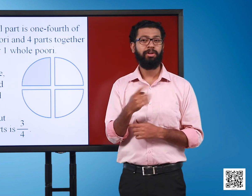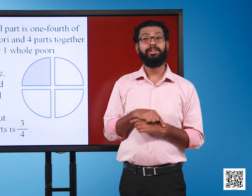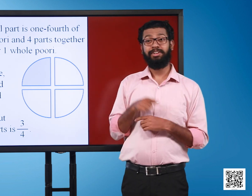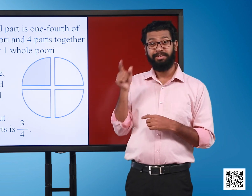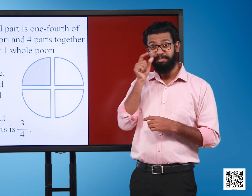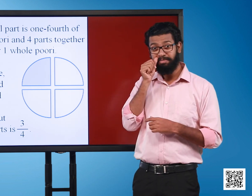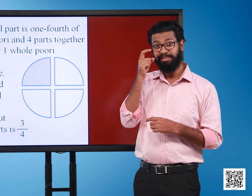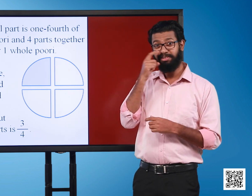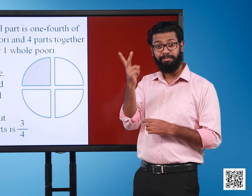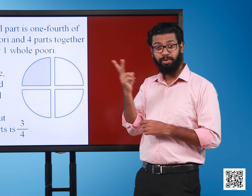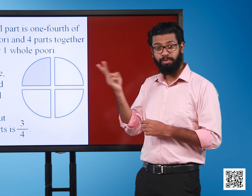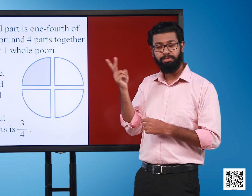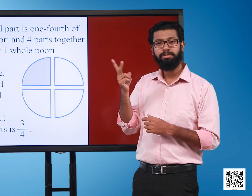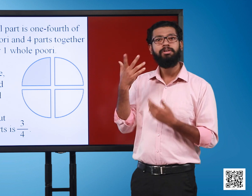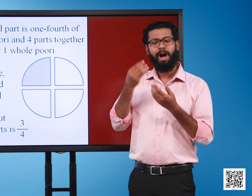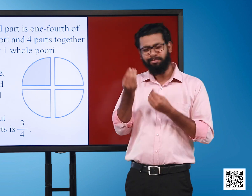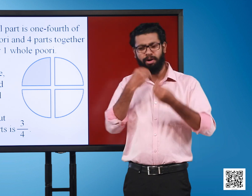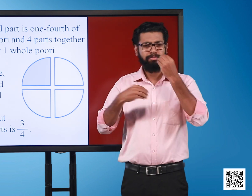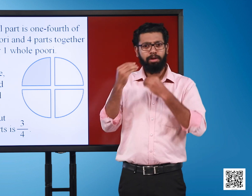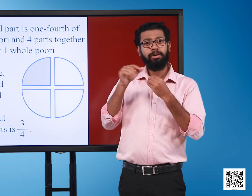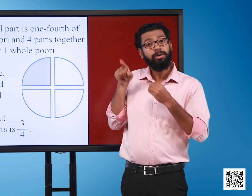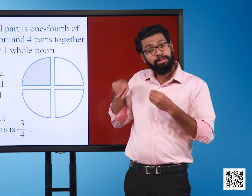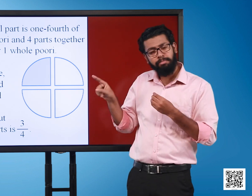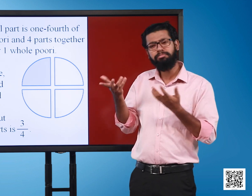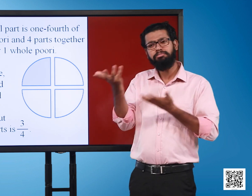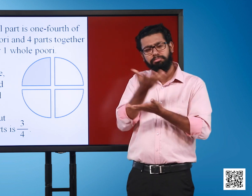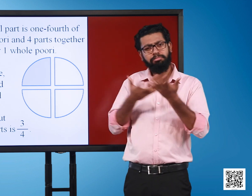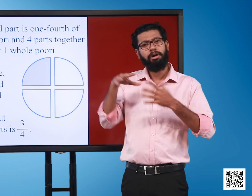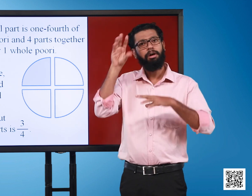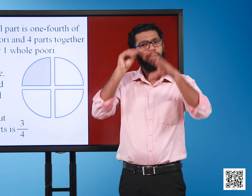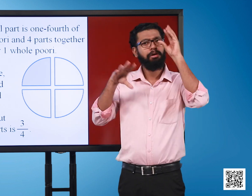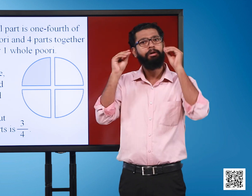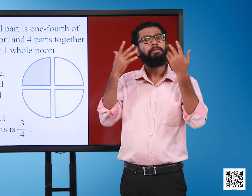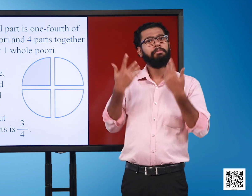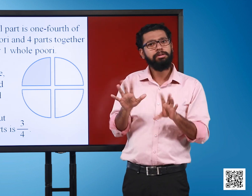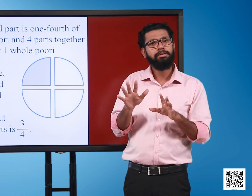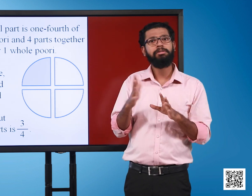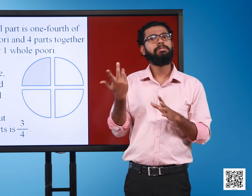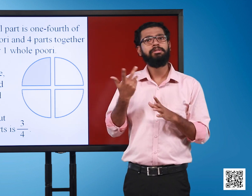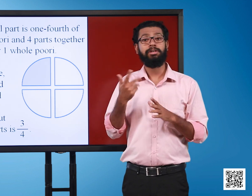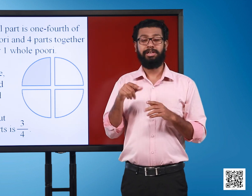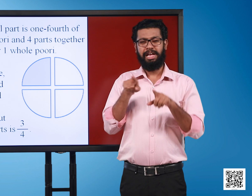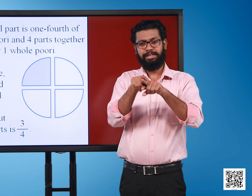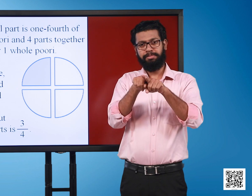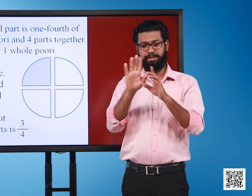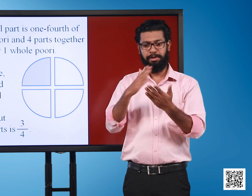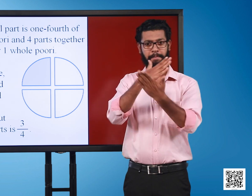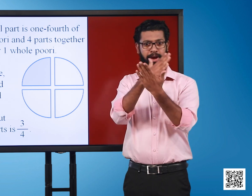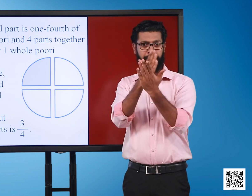When they ate, they discussed what they had learnt earlier. 3 parts out of 4 equal parts is